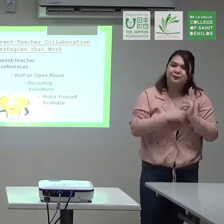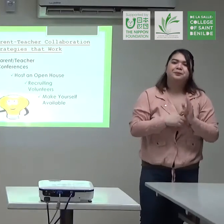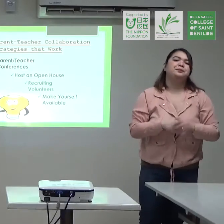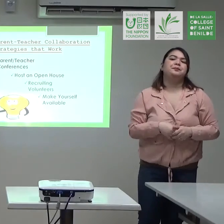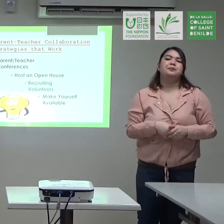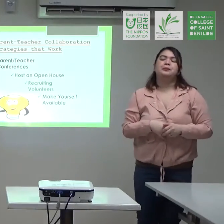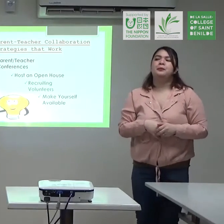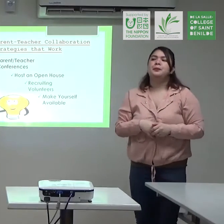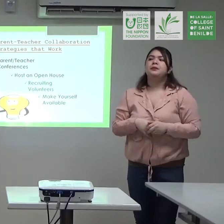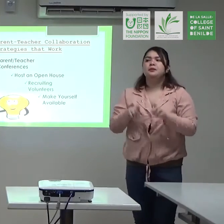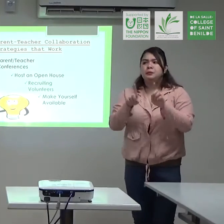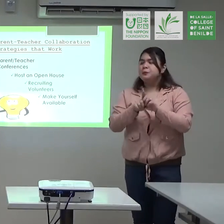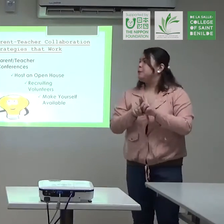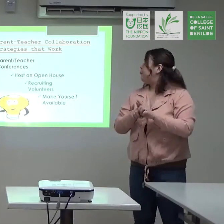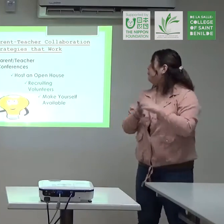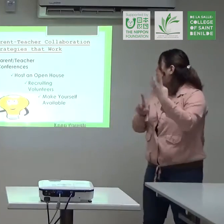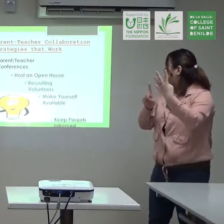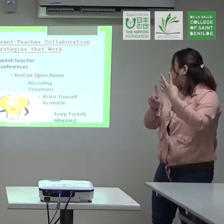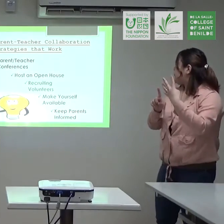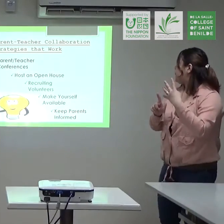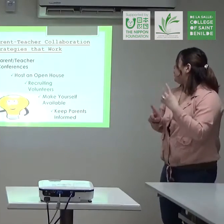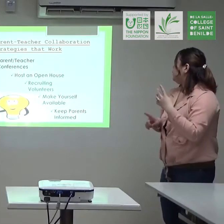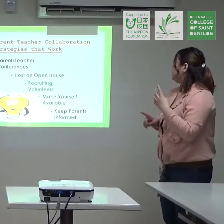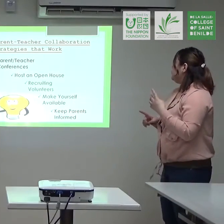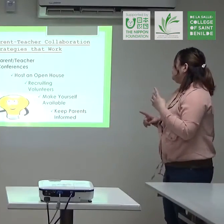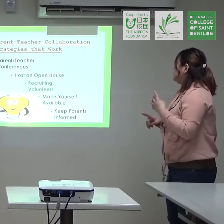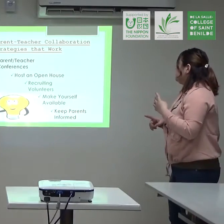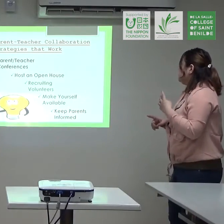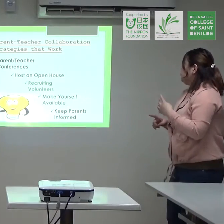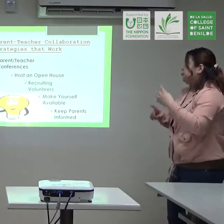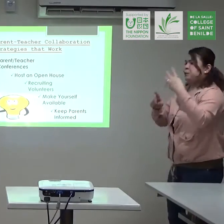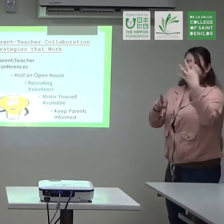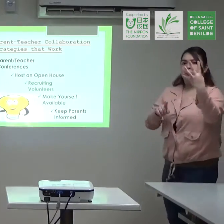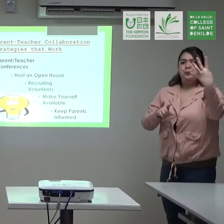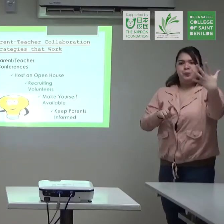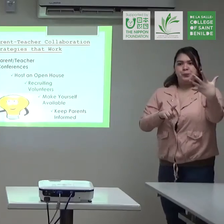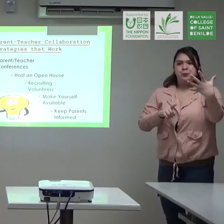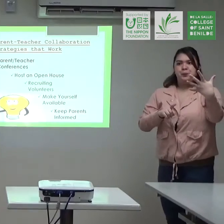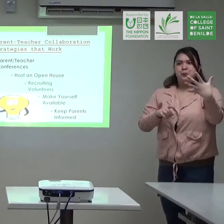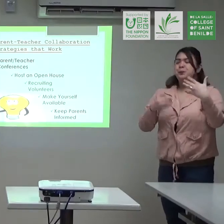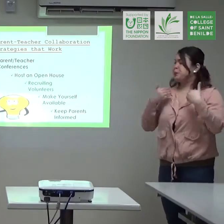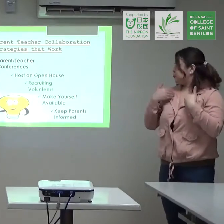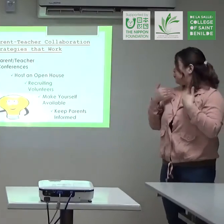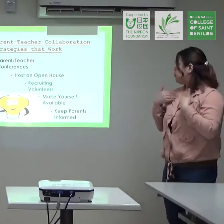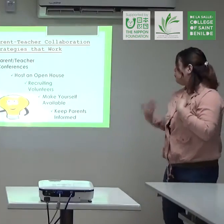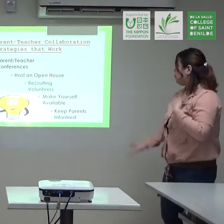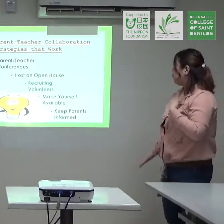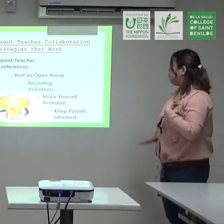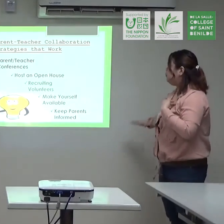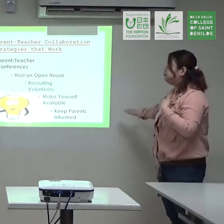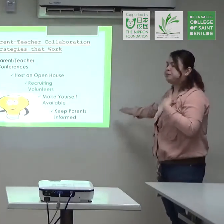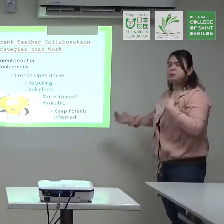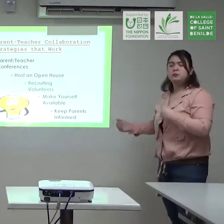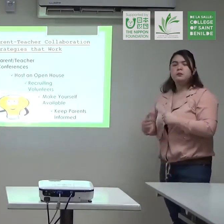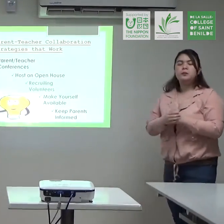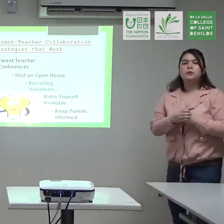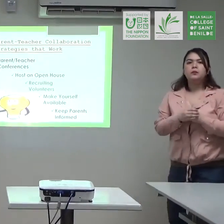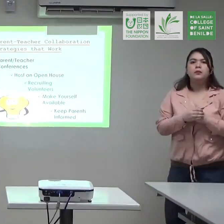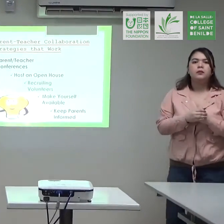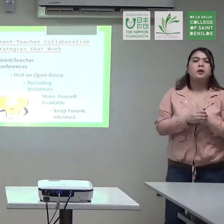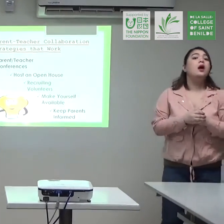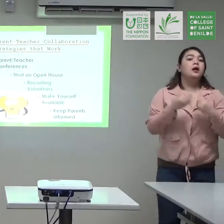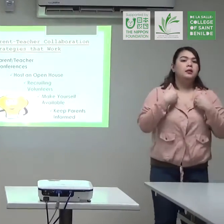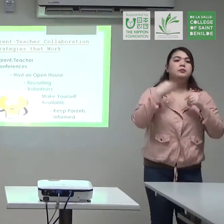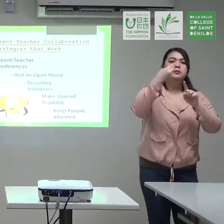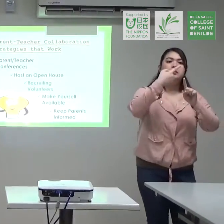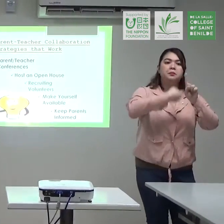Then, keep parents informed. You know, in countries, in schools we visited, every month